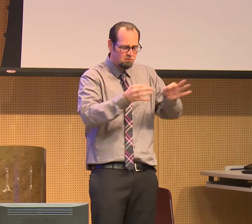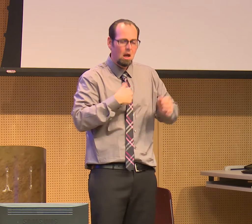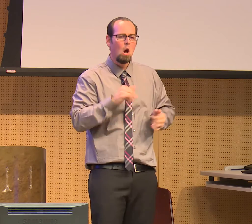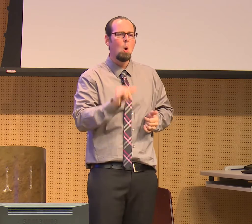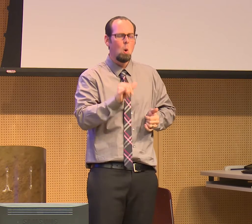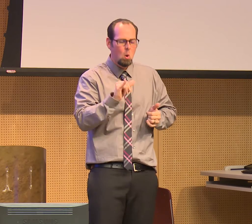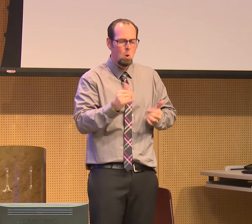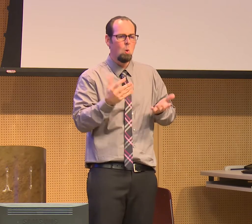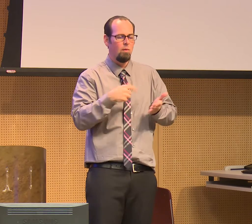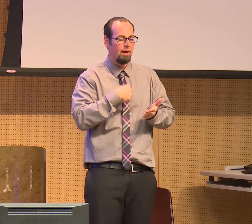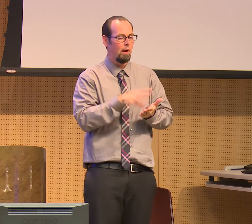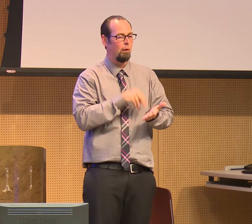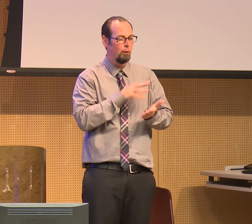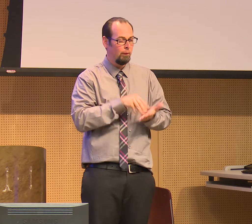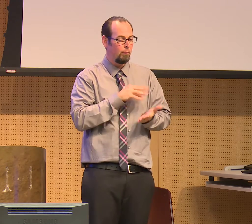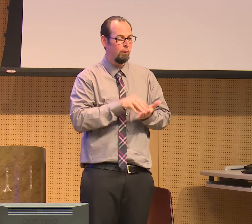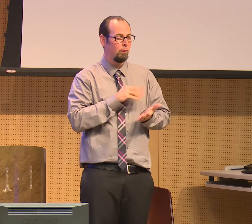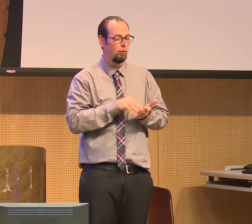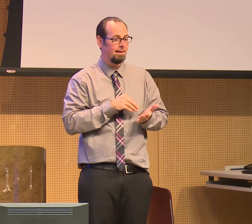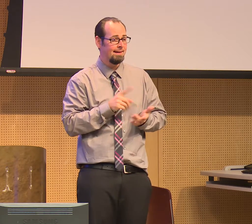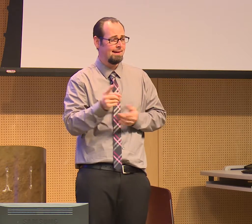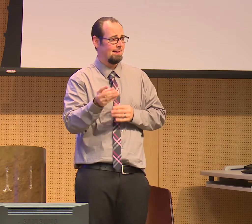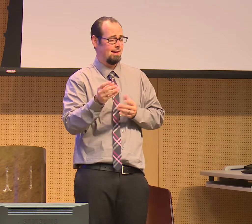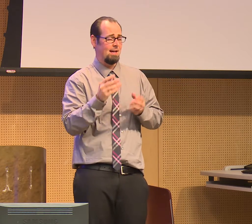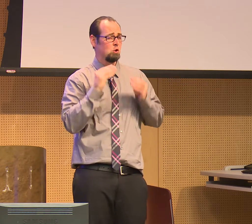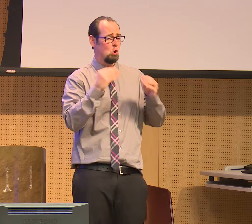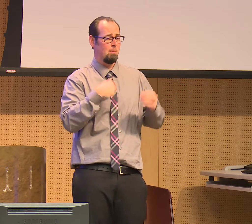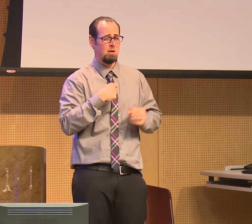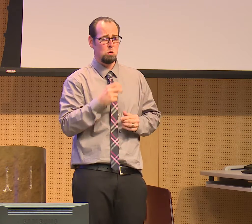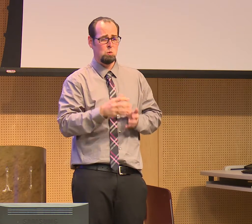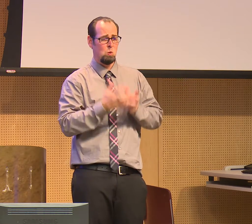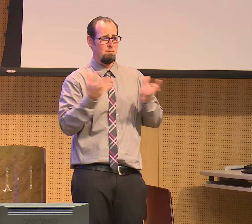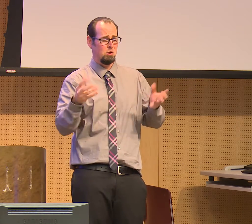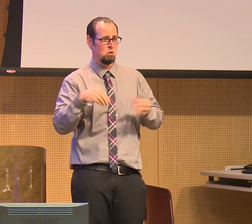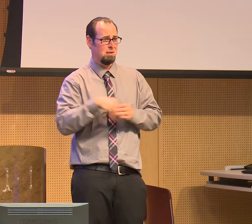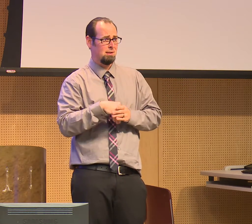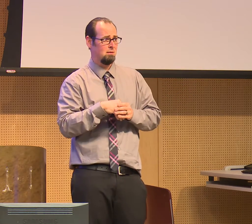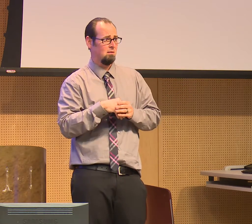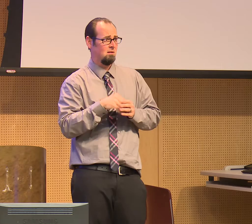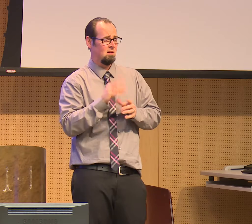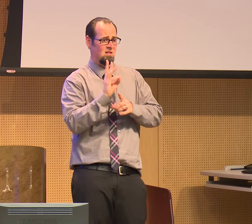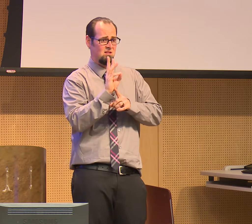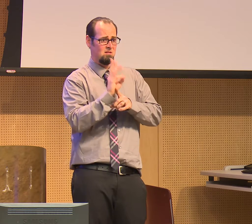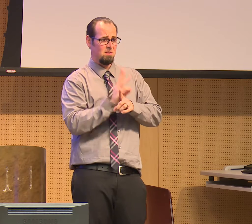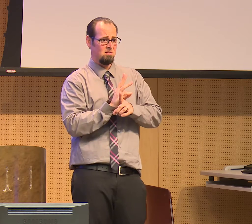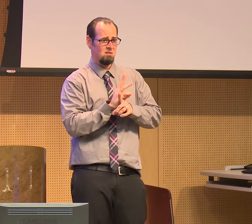There was no problem. He came in, explained things to me. I learned so much.